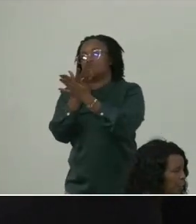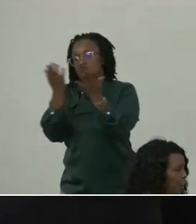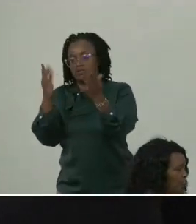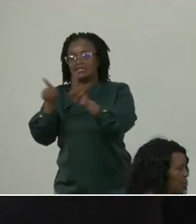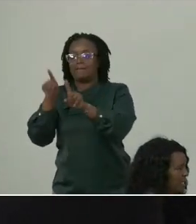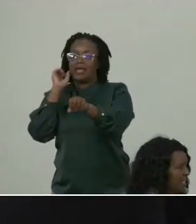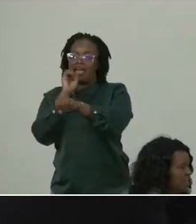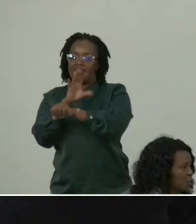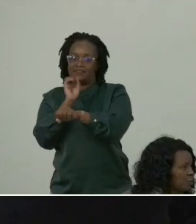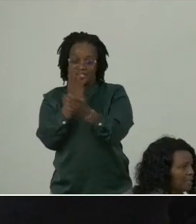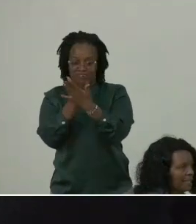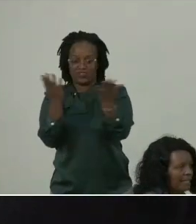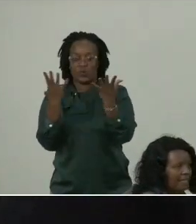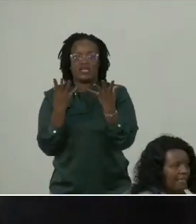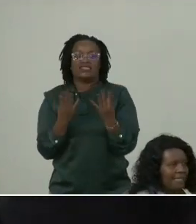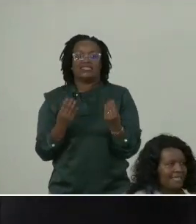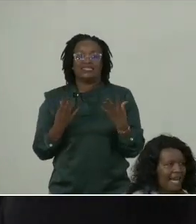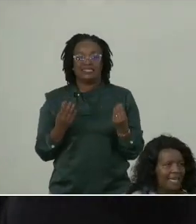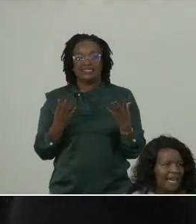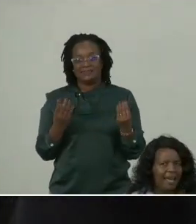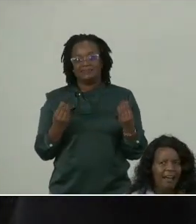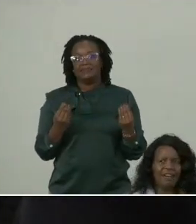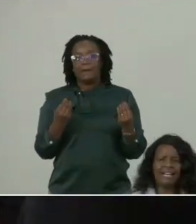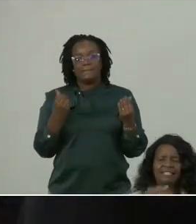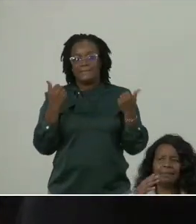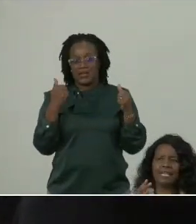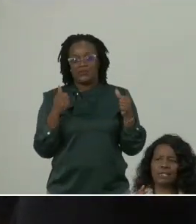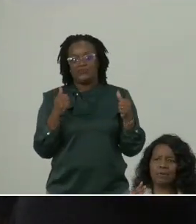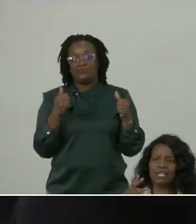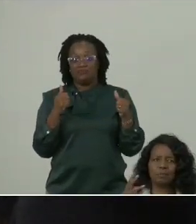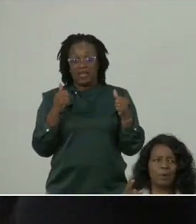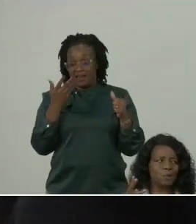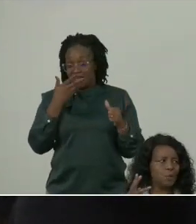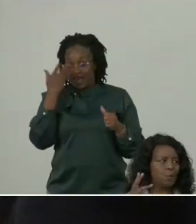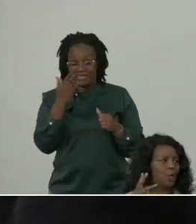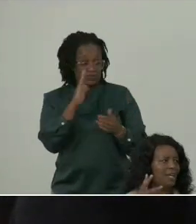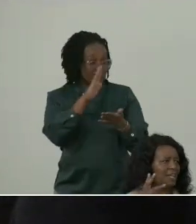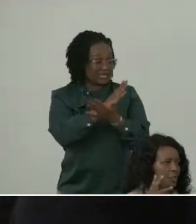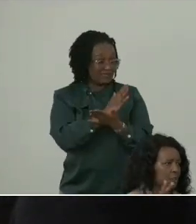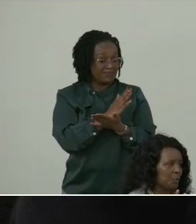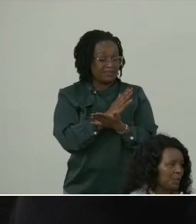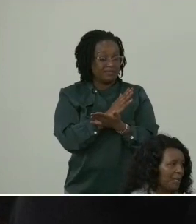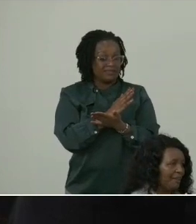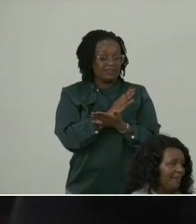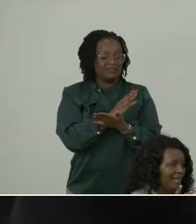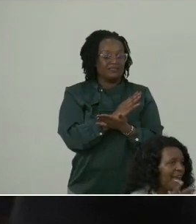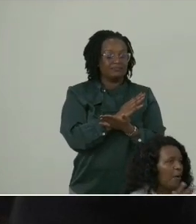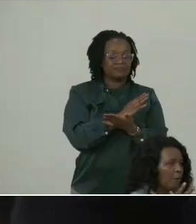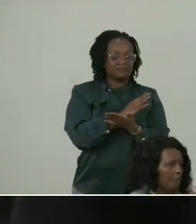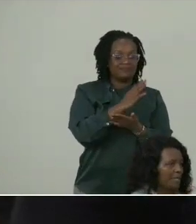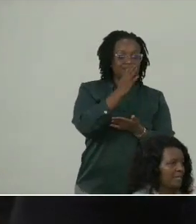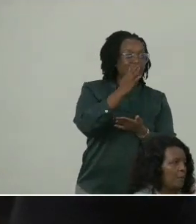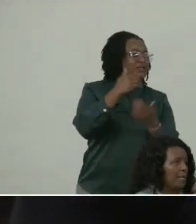you on what needs to be done. Have I attempted to respond to all the issues? They